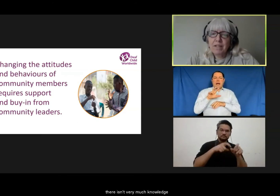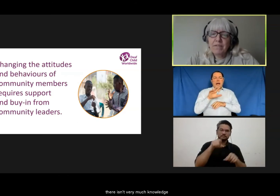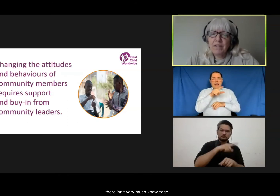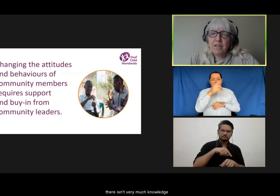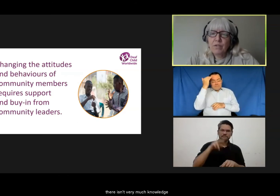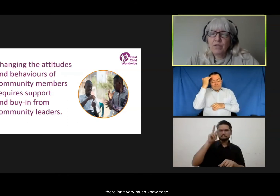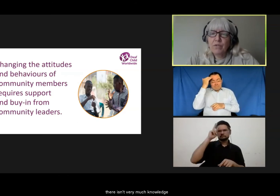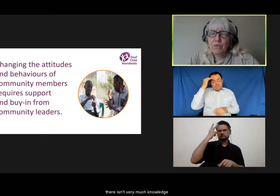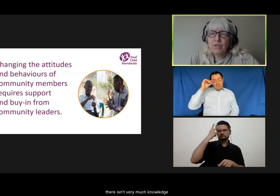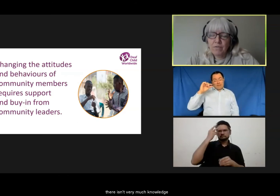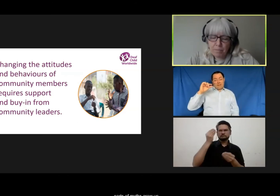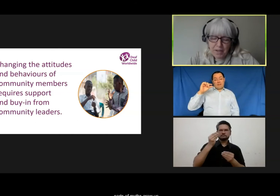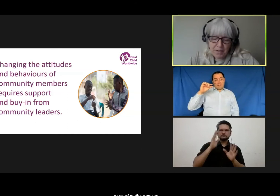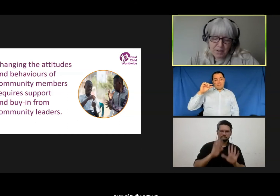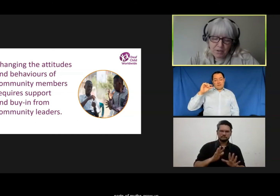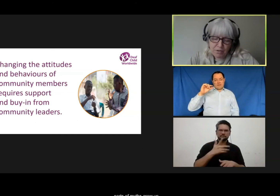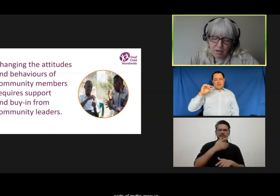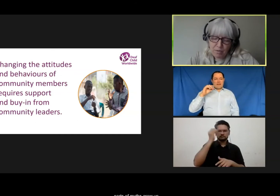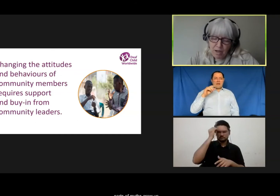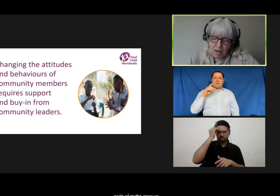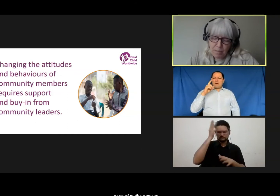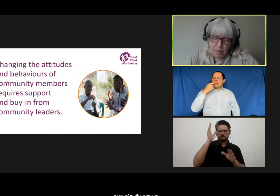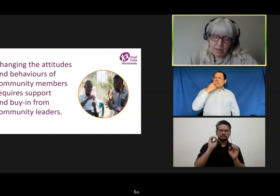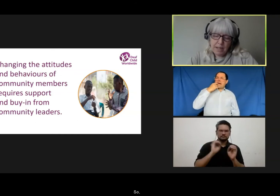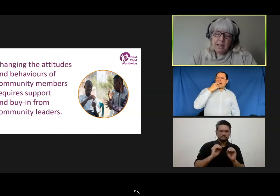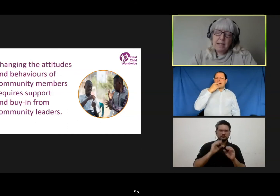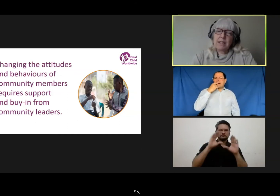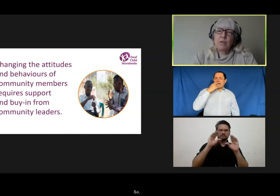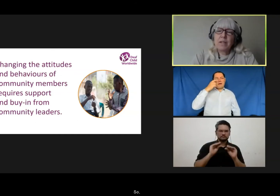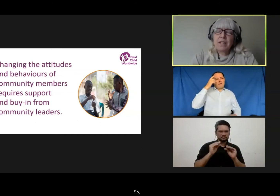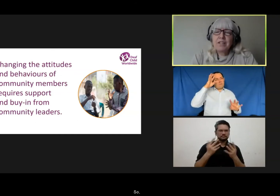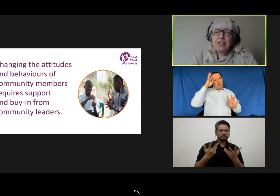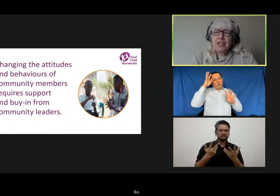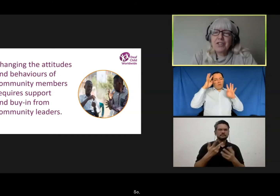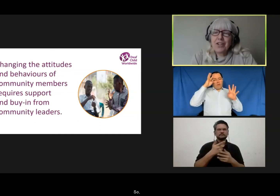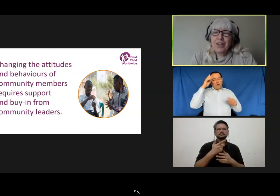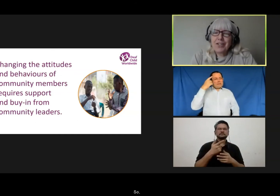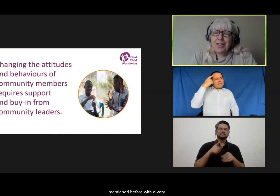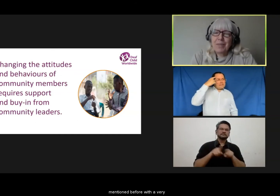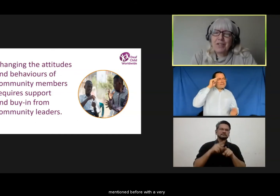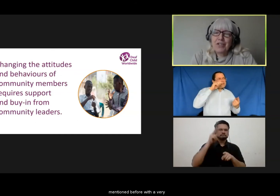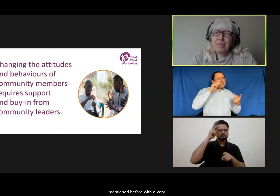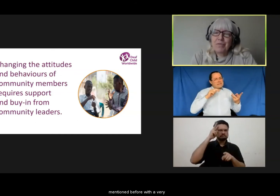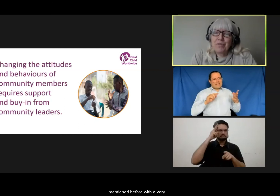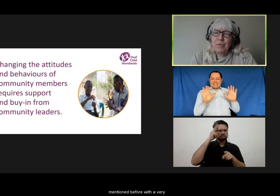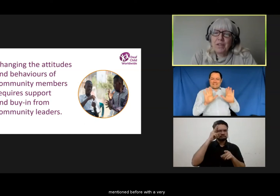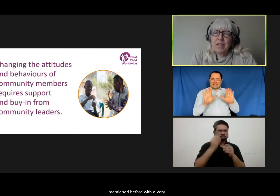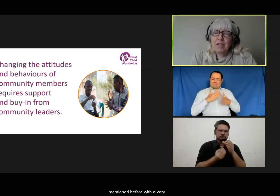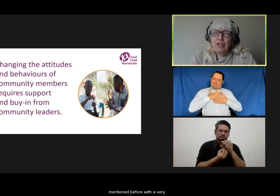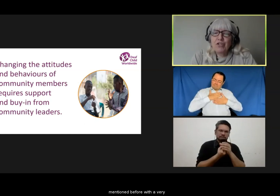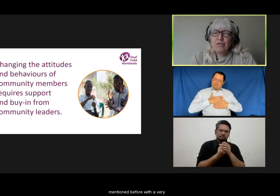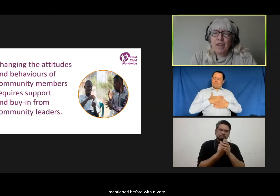about deafness, all sorts of myths grow up. So we're going to just start, as I mentioned before,